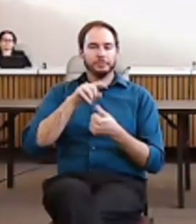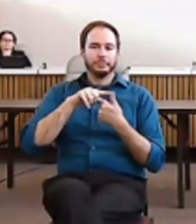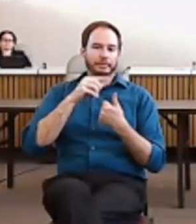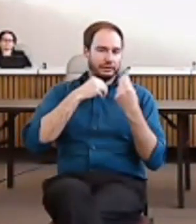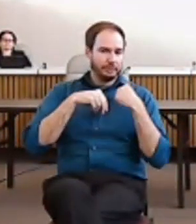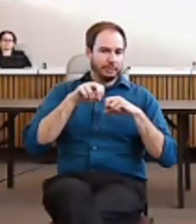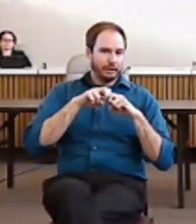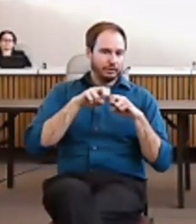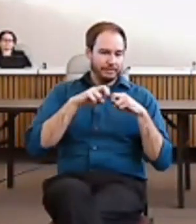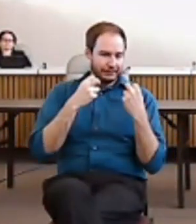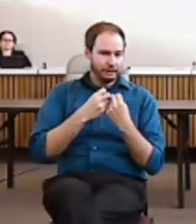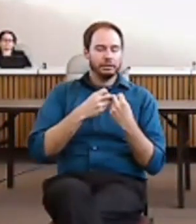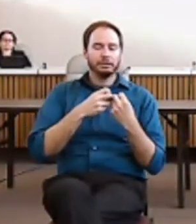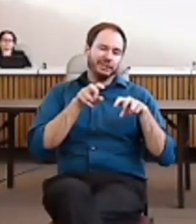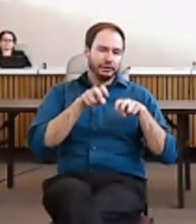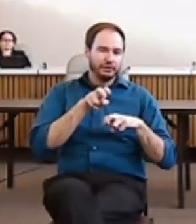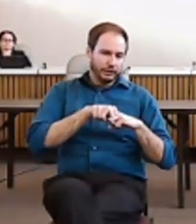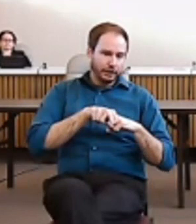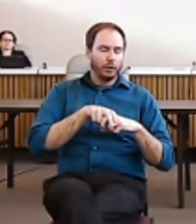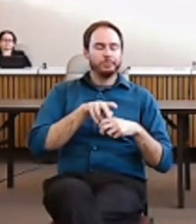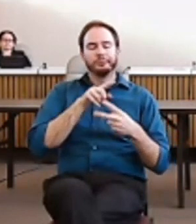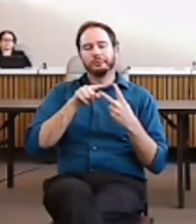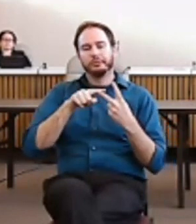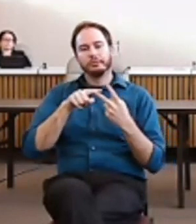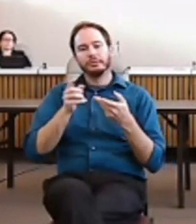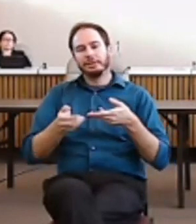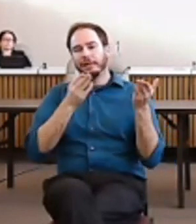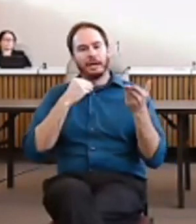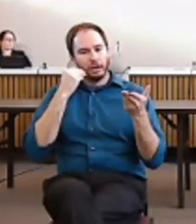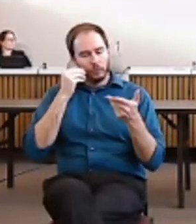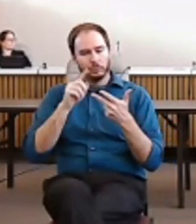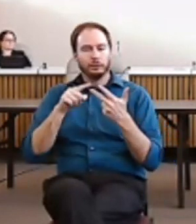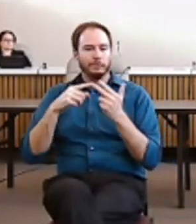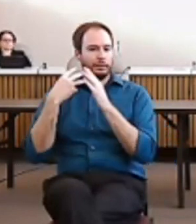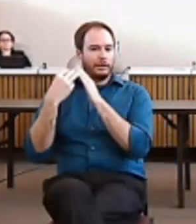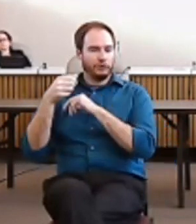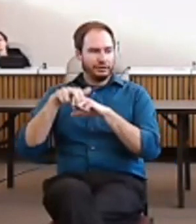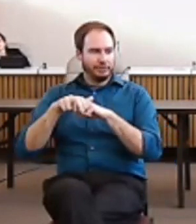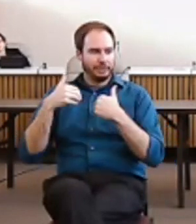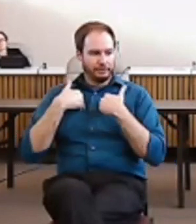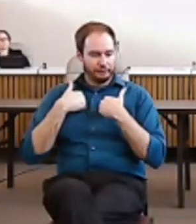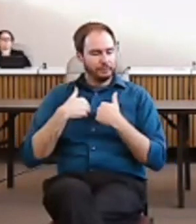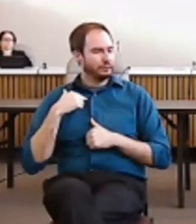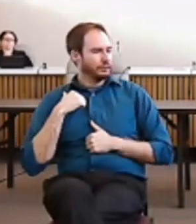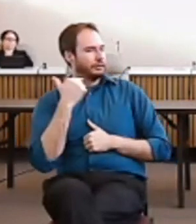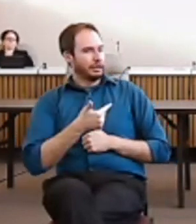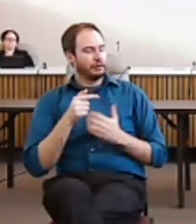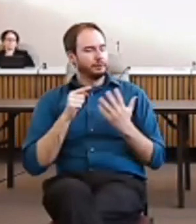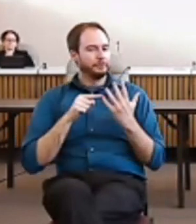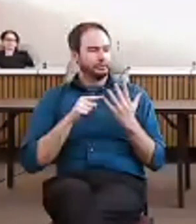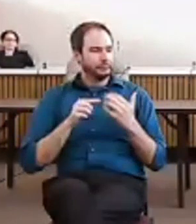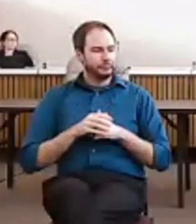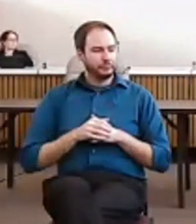dine-in and / sit down, takeout, and outdoor seating. Second.